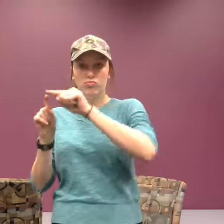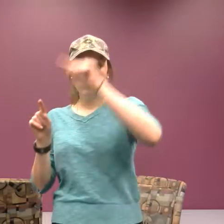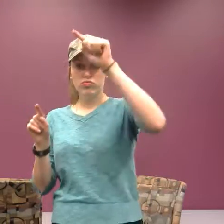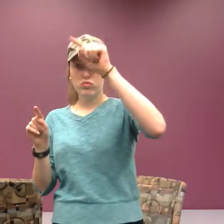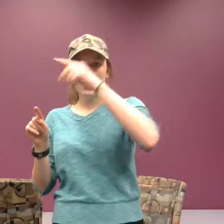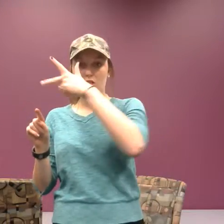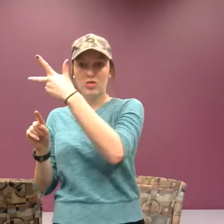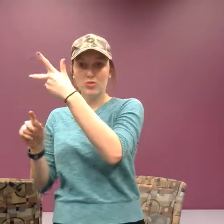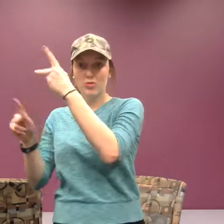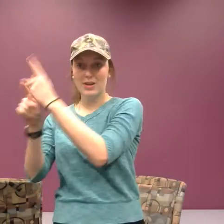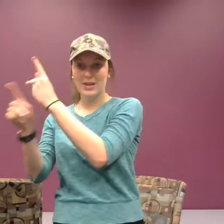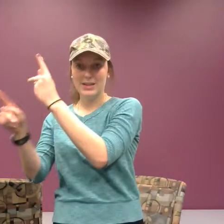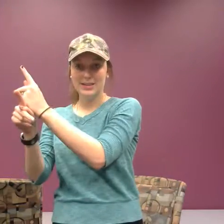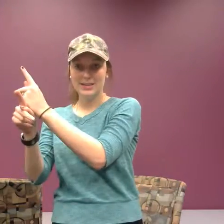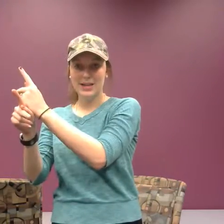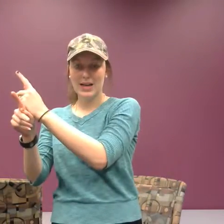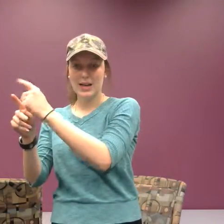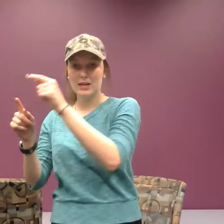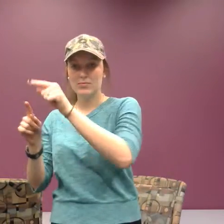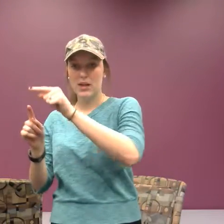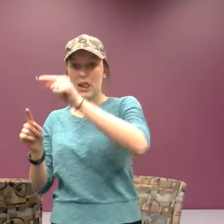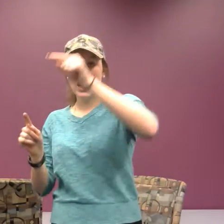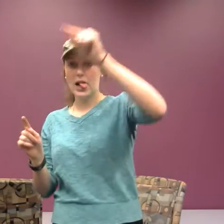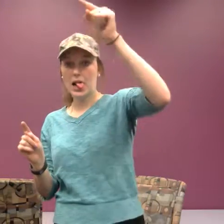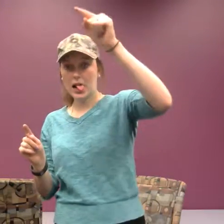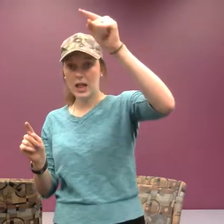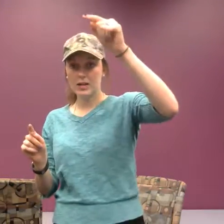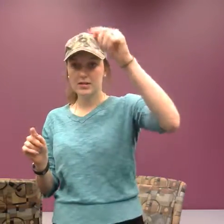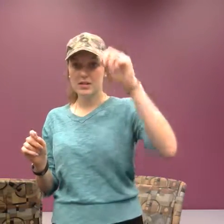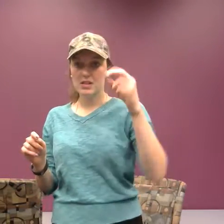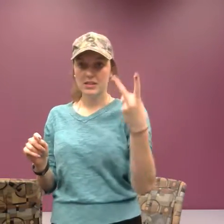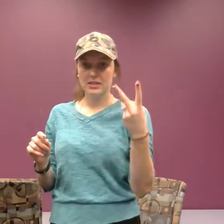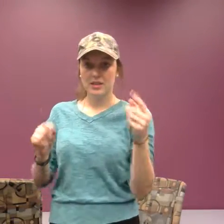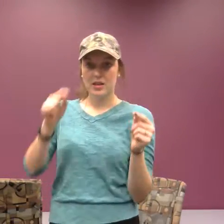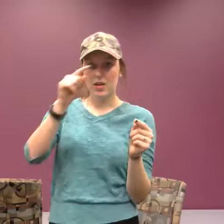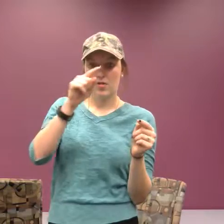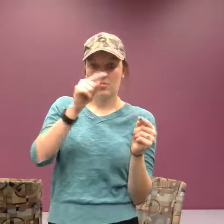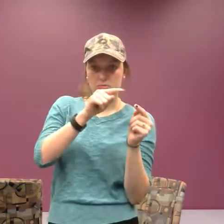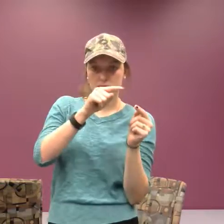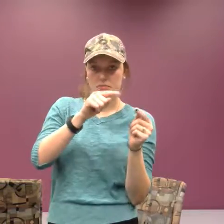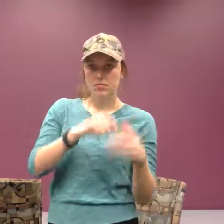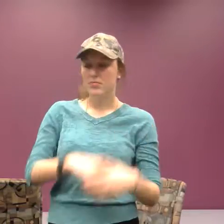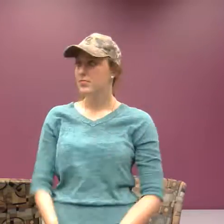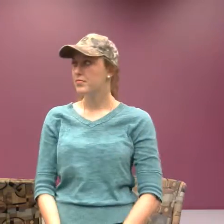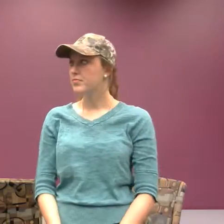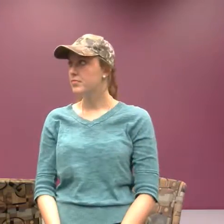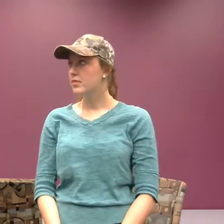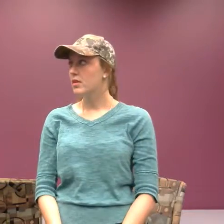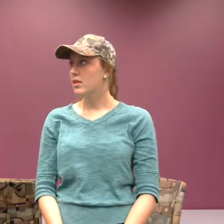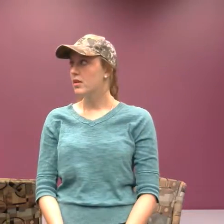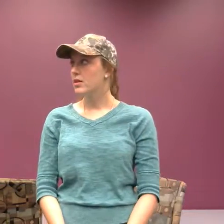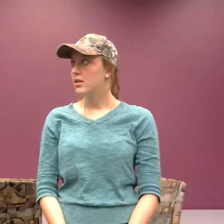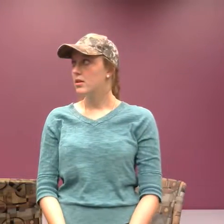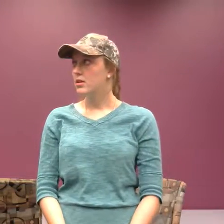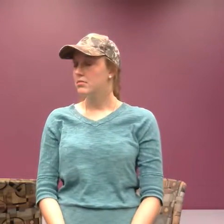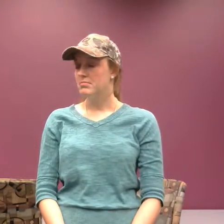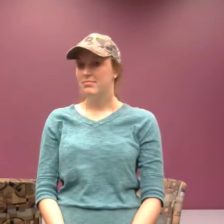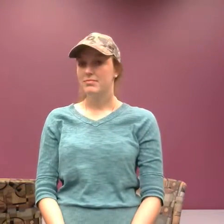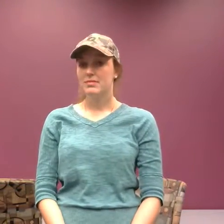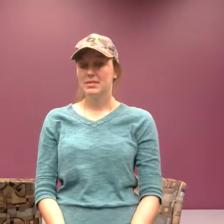The first side is 3 times as long as the second side. Now, if I just take that piece of the